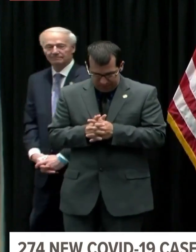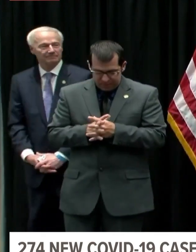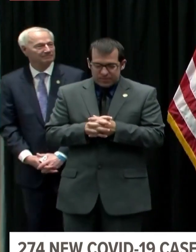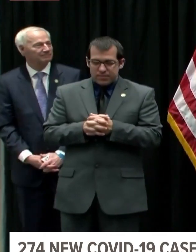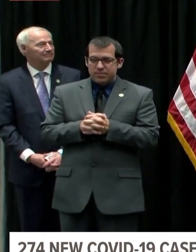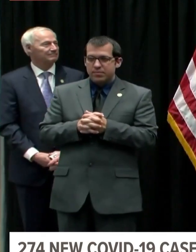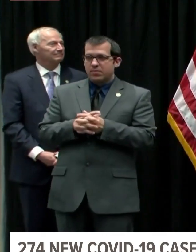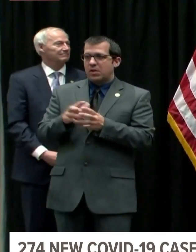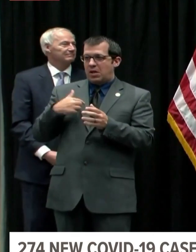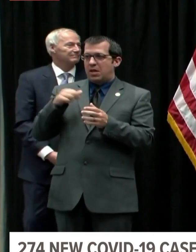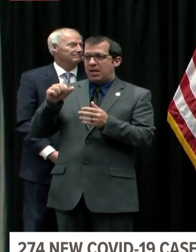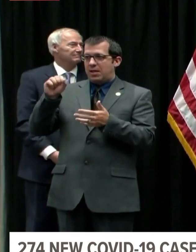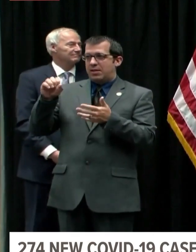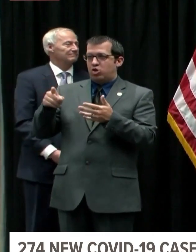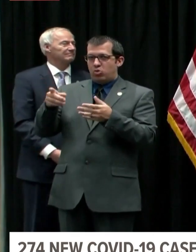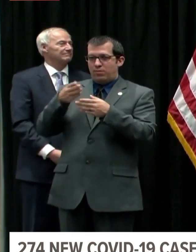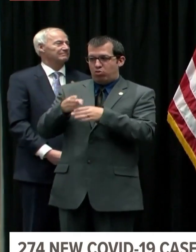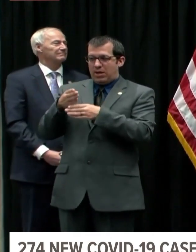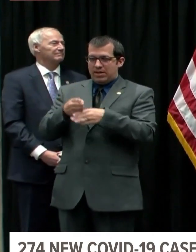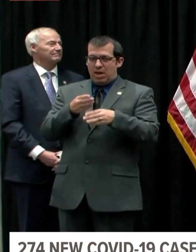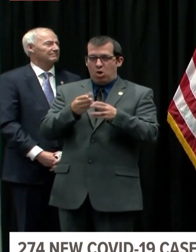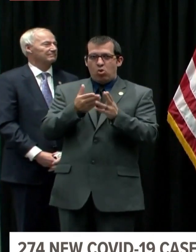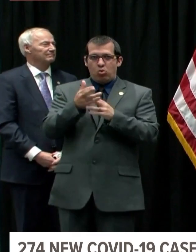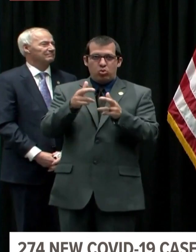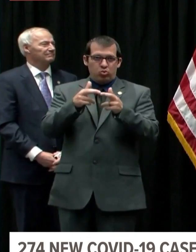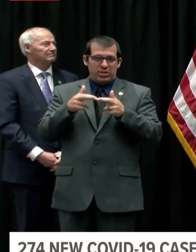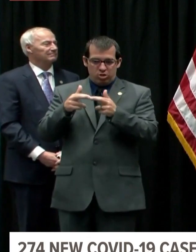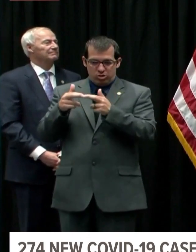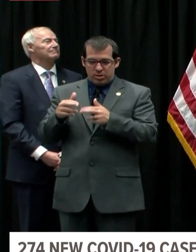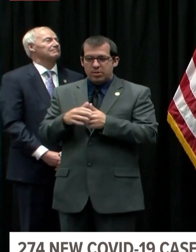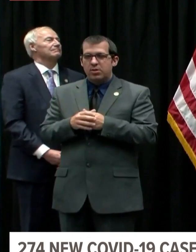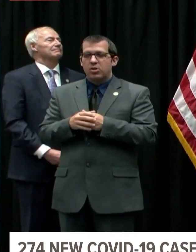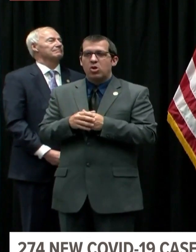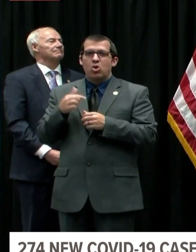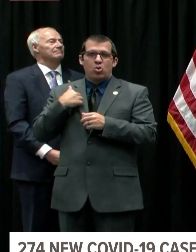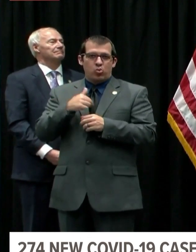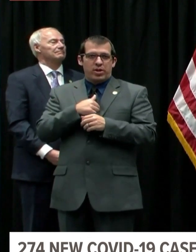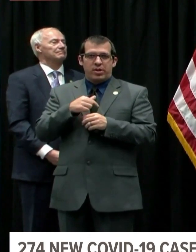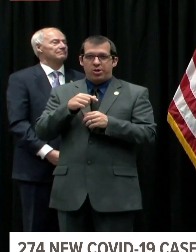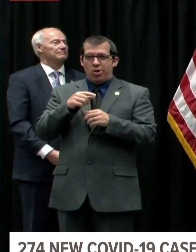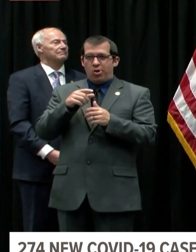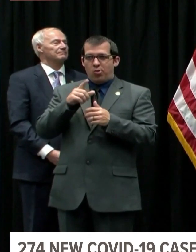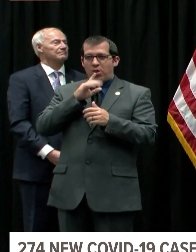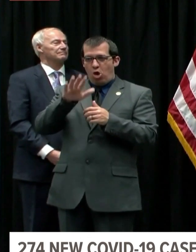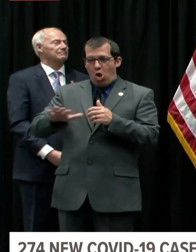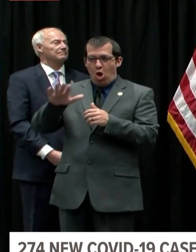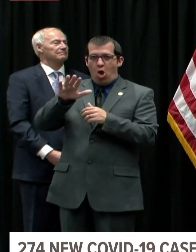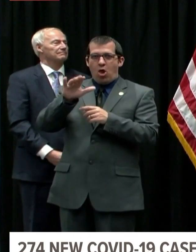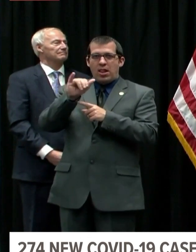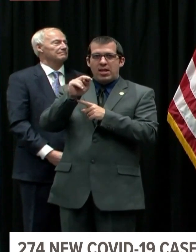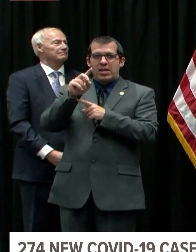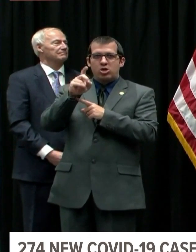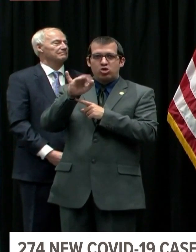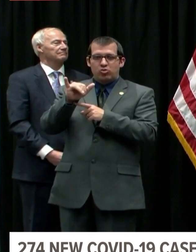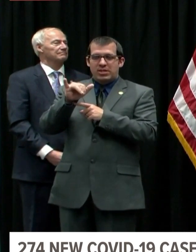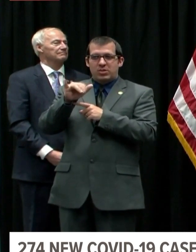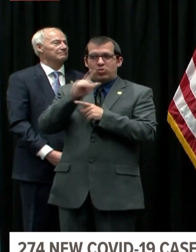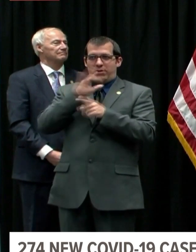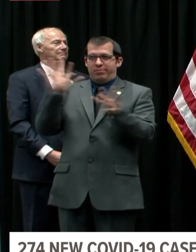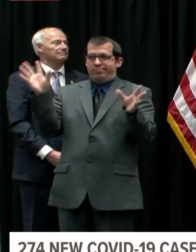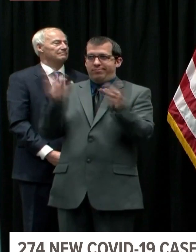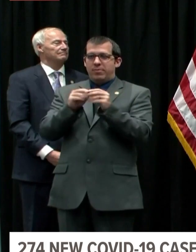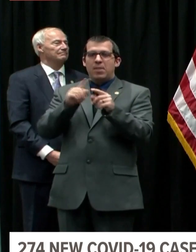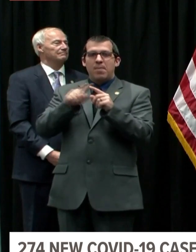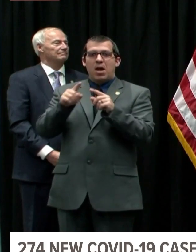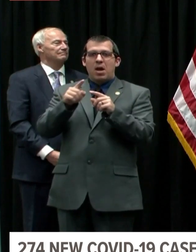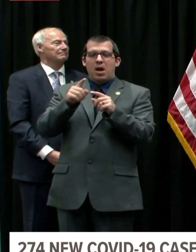Yeah, we can get you a breakdown by region. We are looking at all industries as a whole. What we were seeing early on is that manufacturing